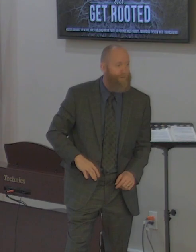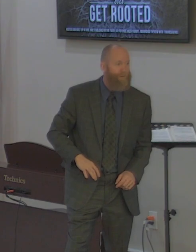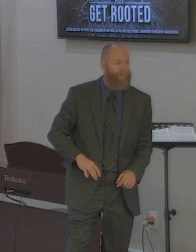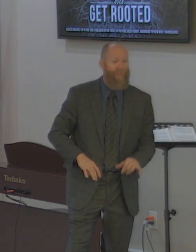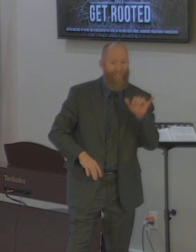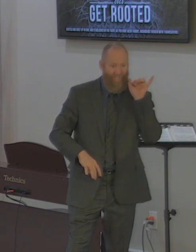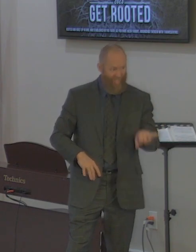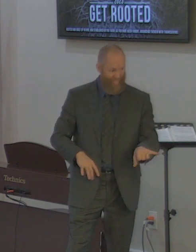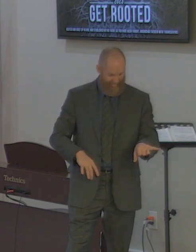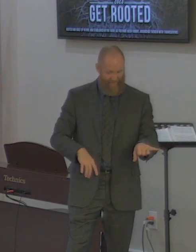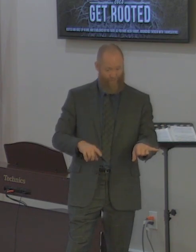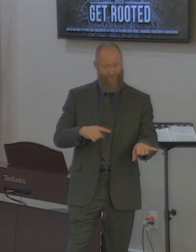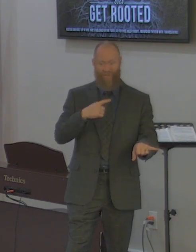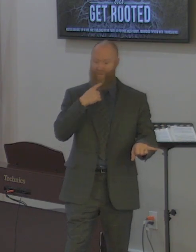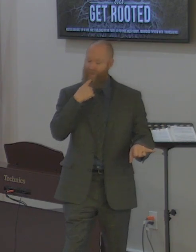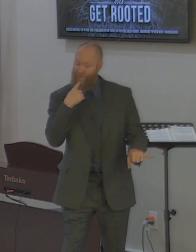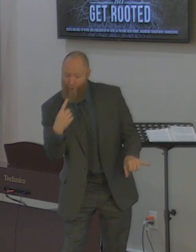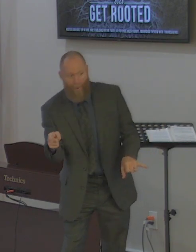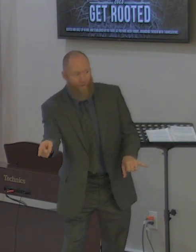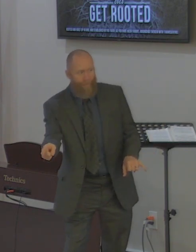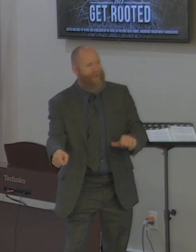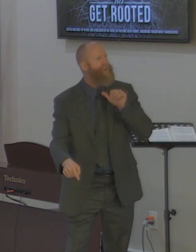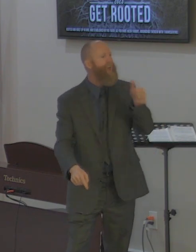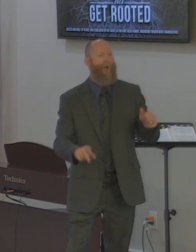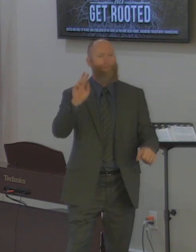Not politically, for Christ.